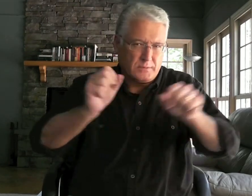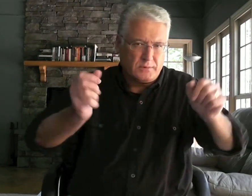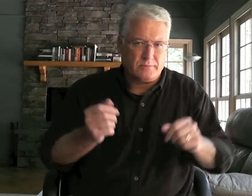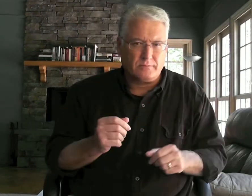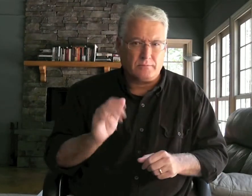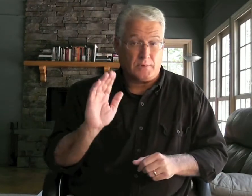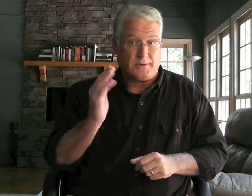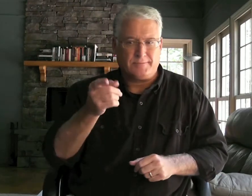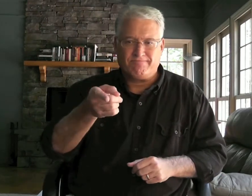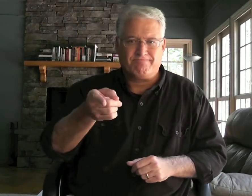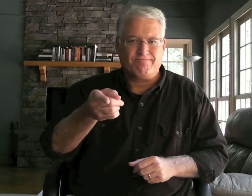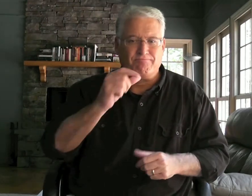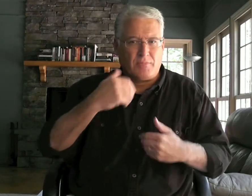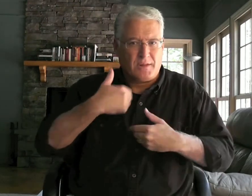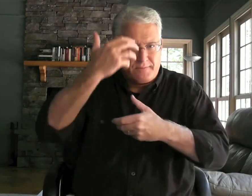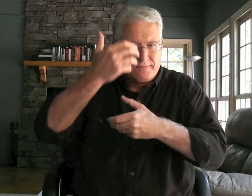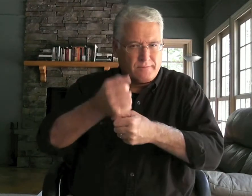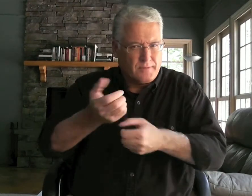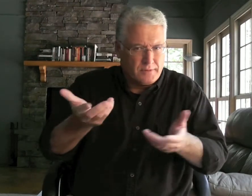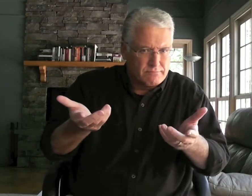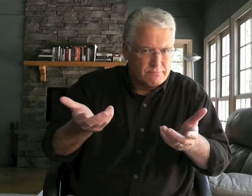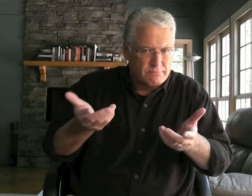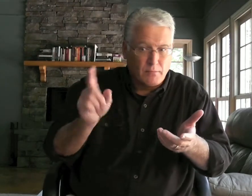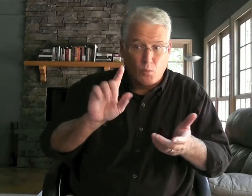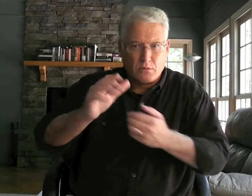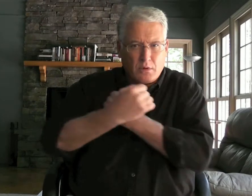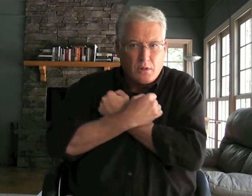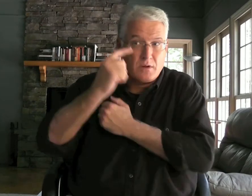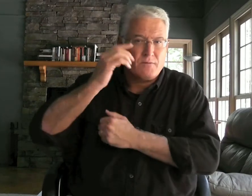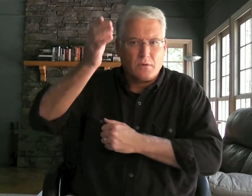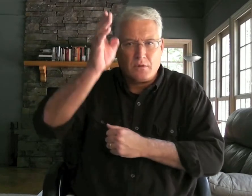heart, that maybe he's not saved. Maybe he's not a true